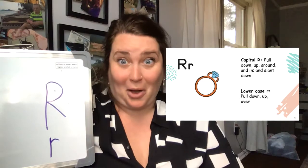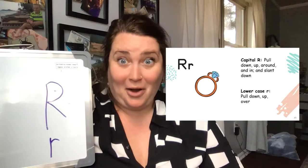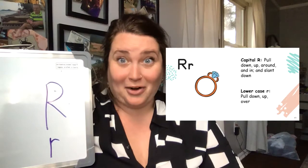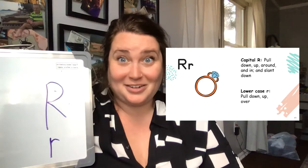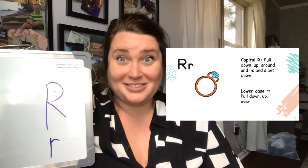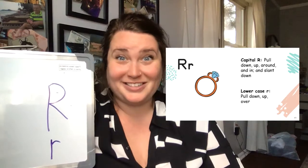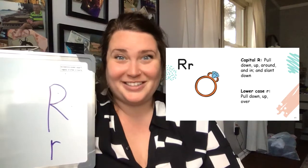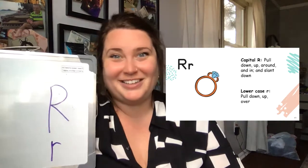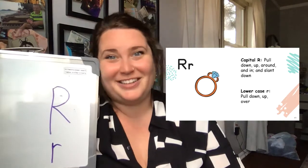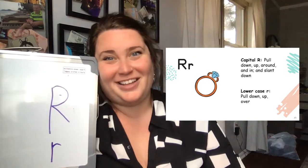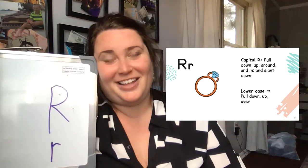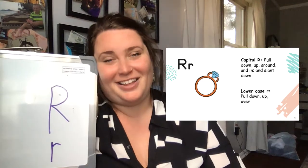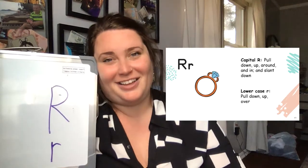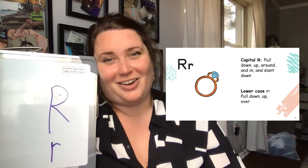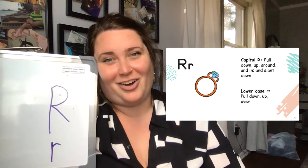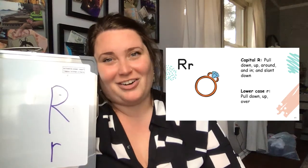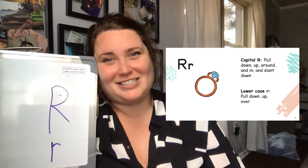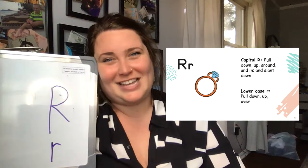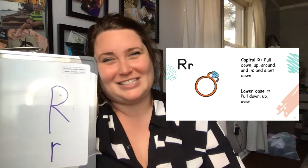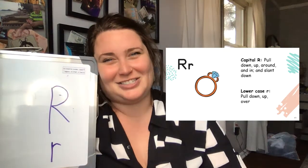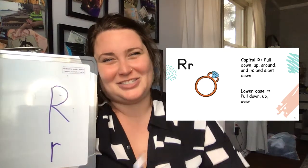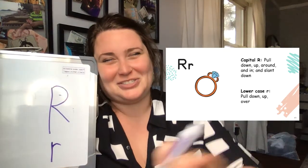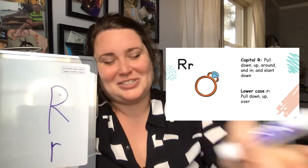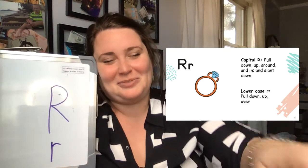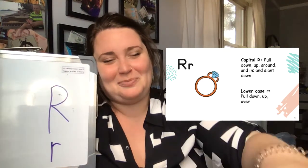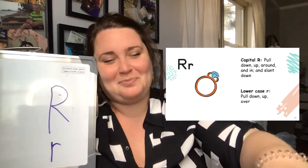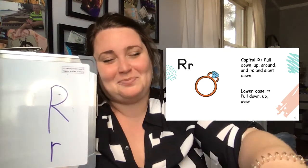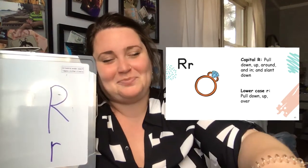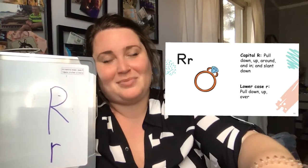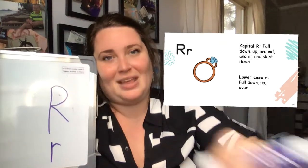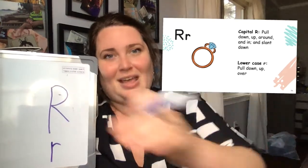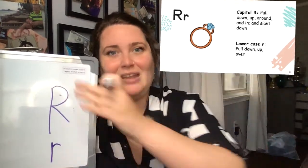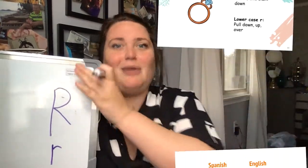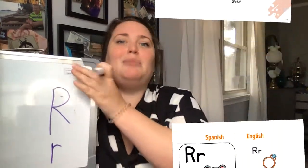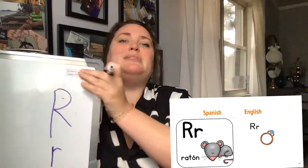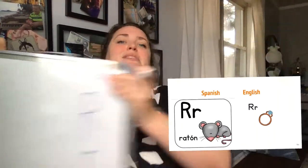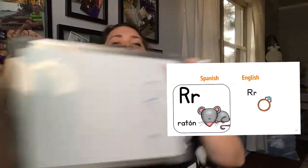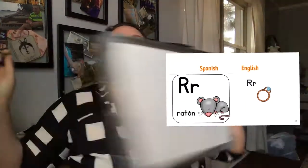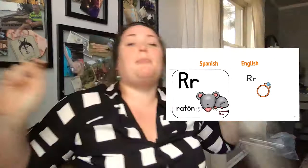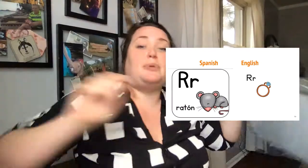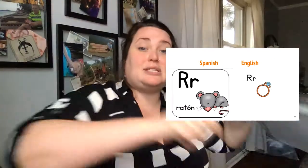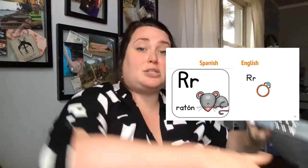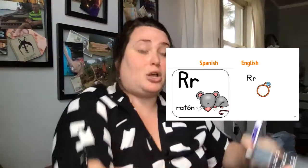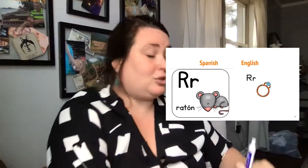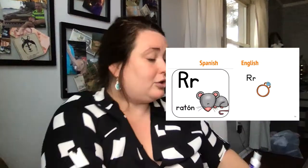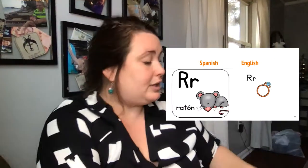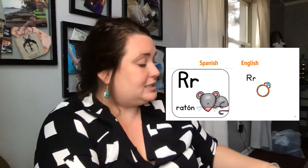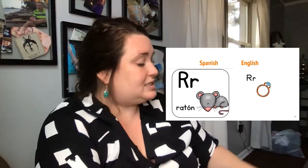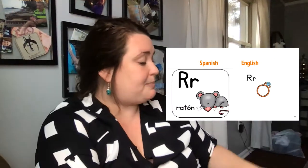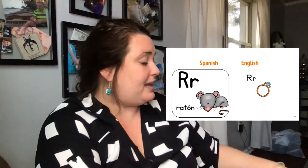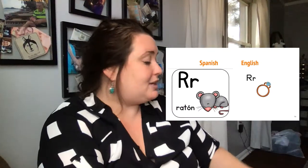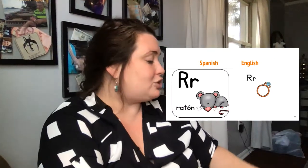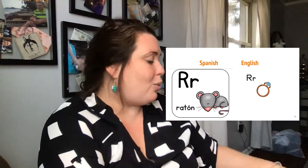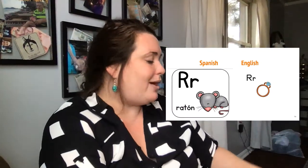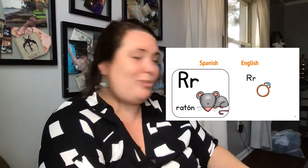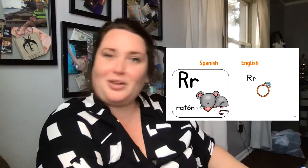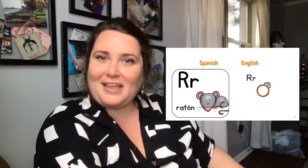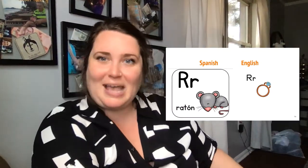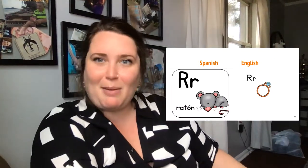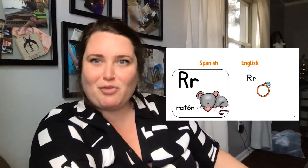R. R says Now, when Mrs. Turlop is learning Spanish, one word that came up for me